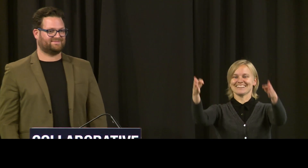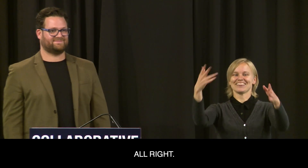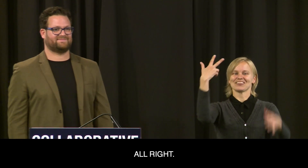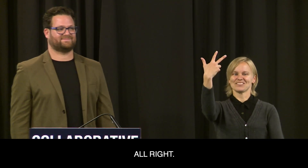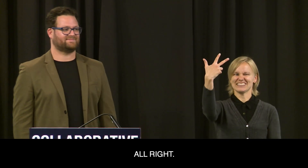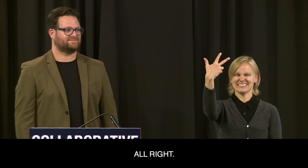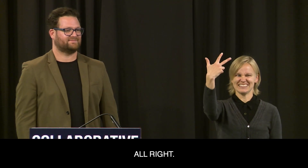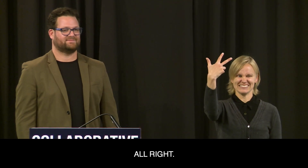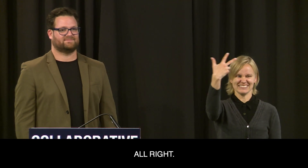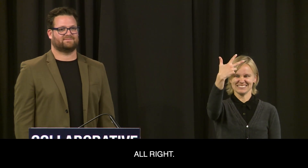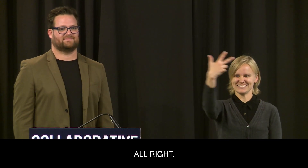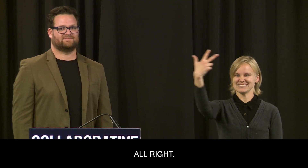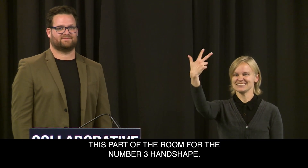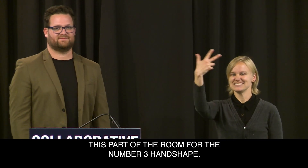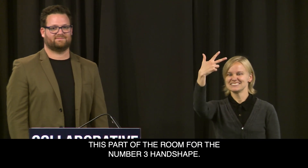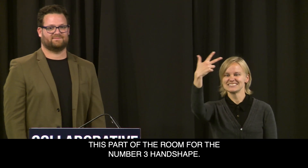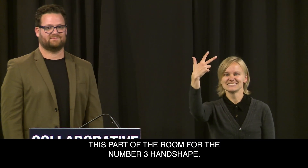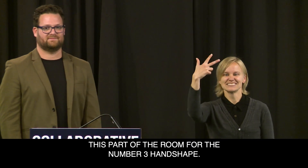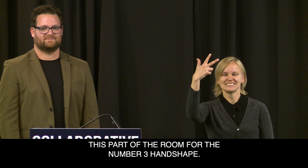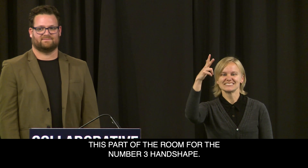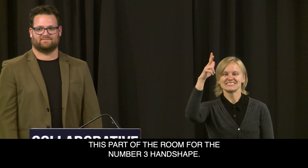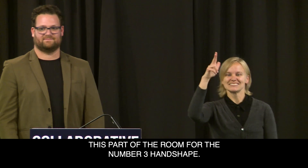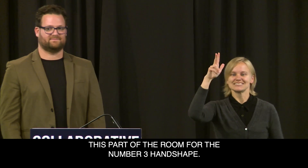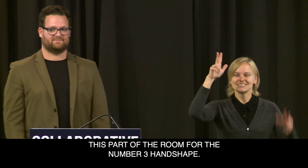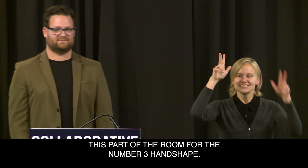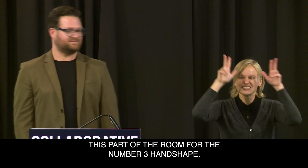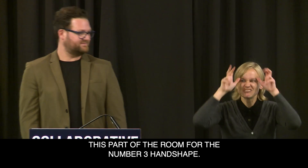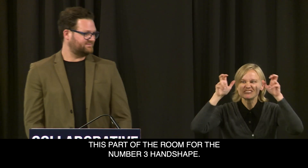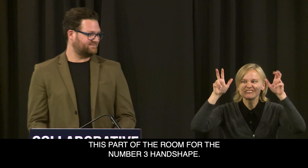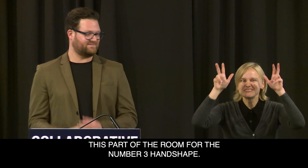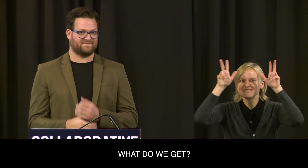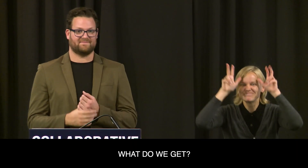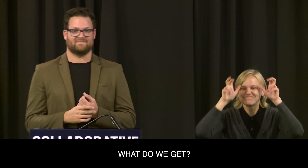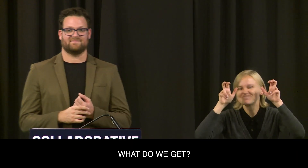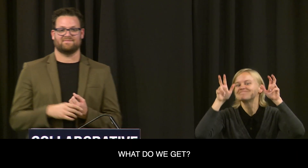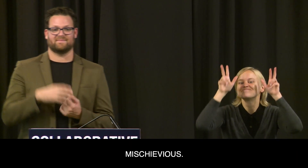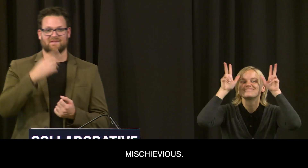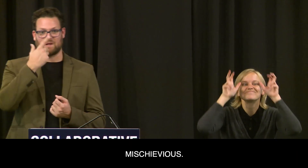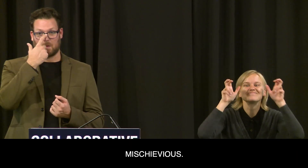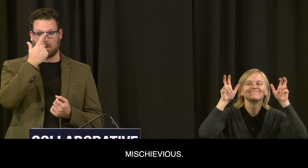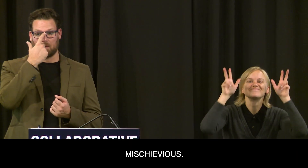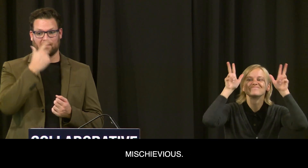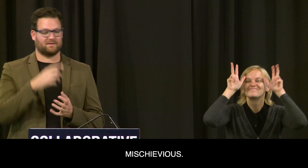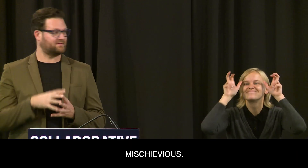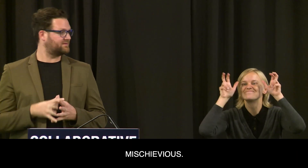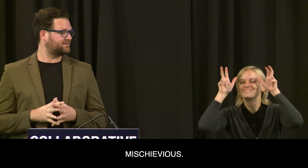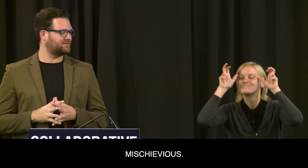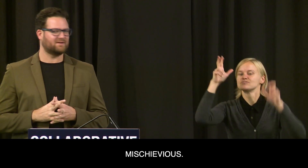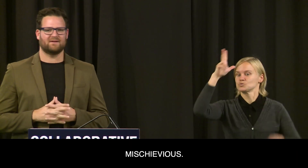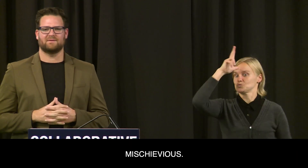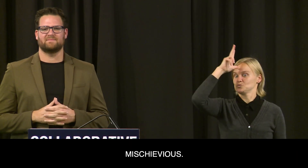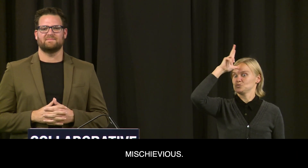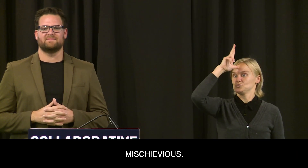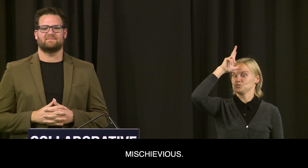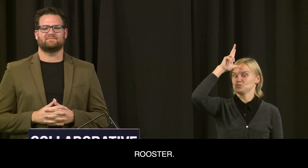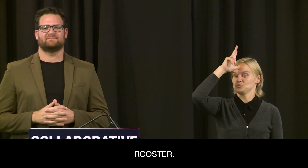All right, this part of the room for the number 3 hand shape. What do we get? Mischievous,